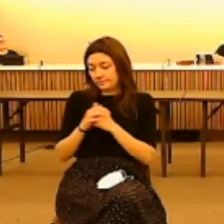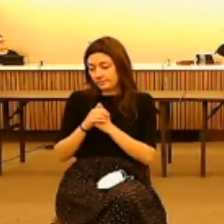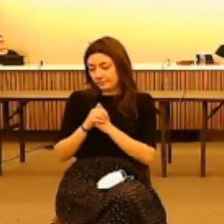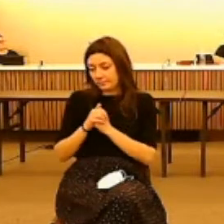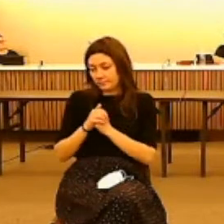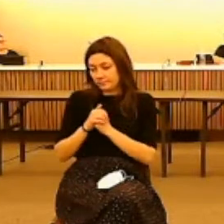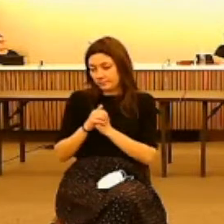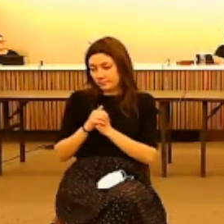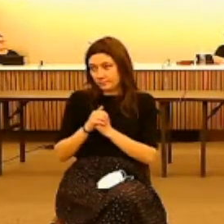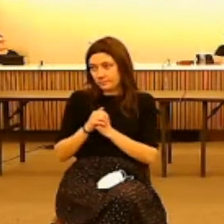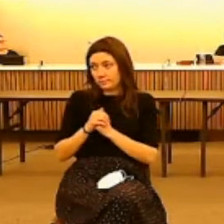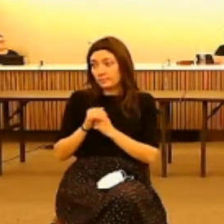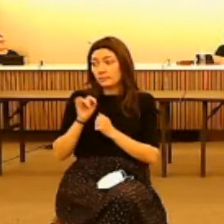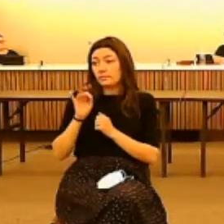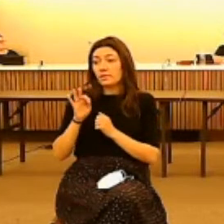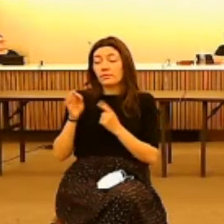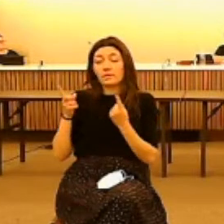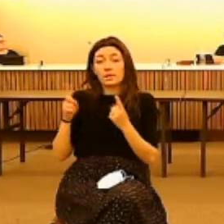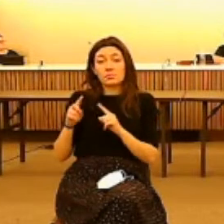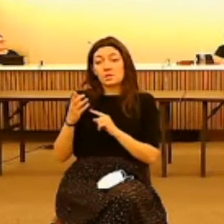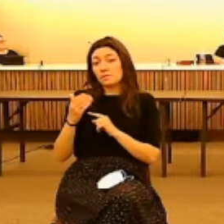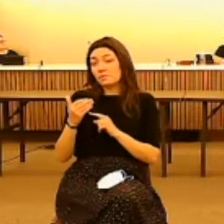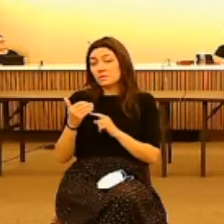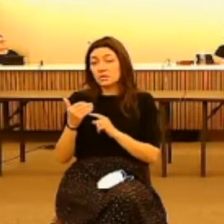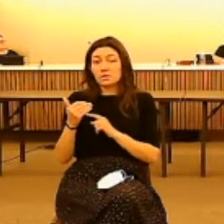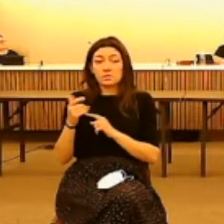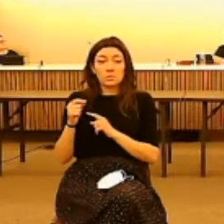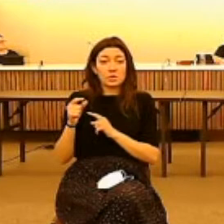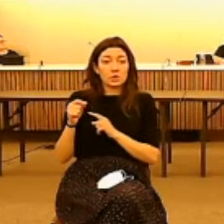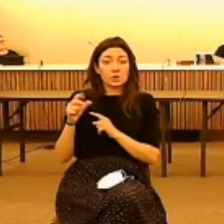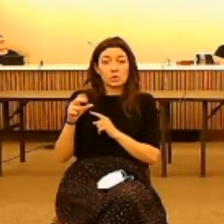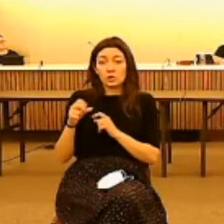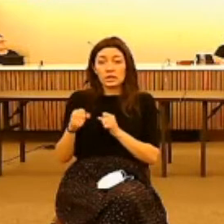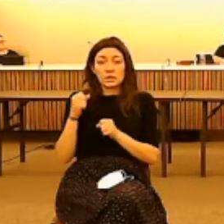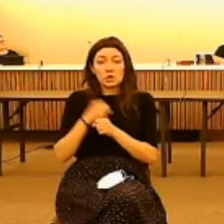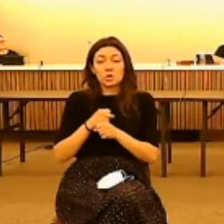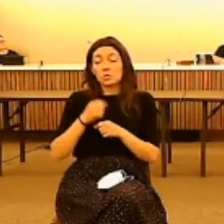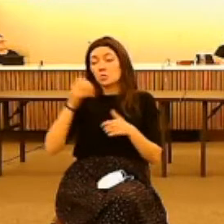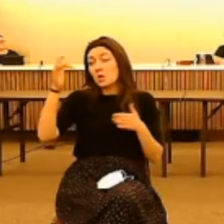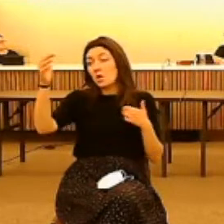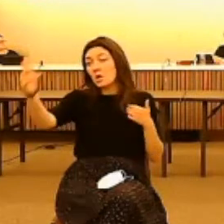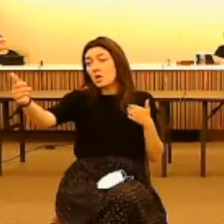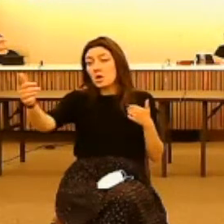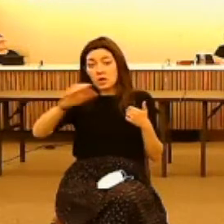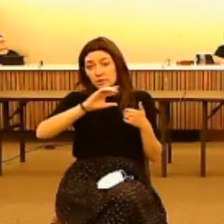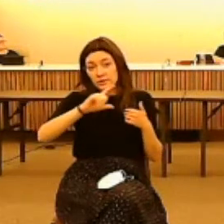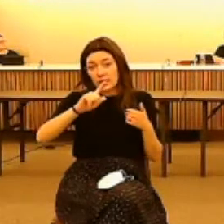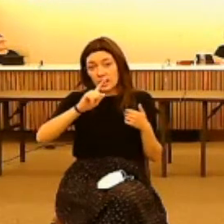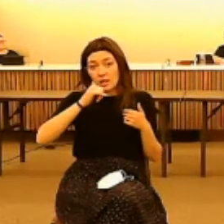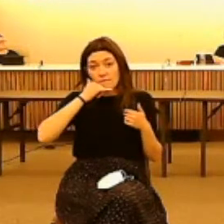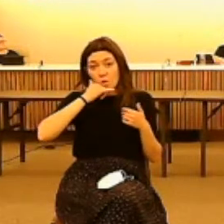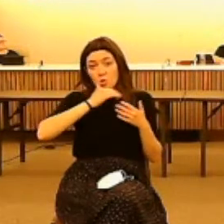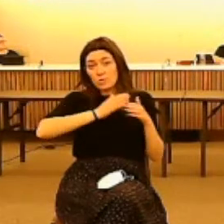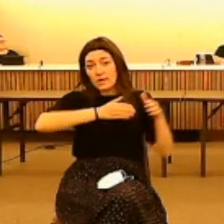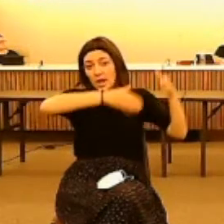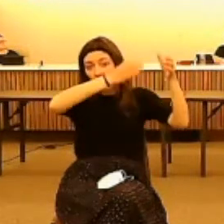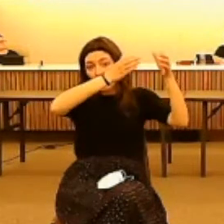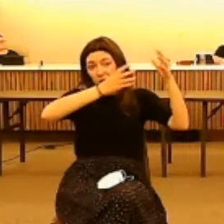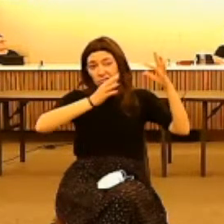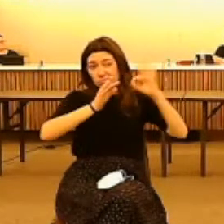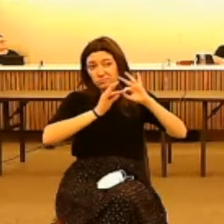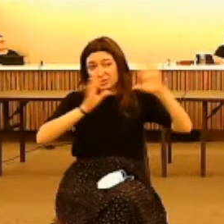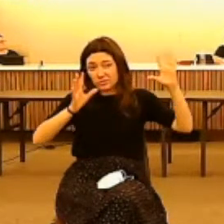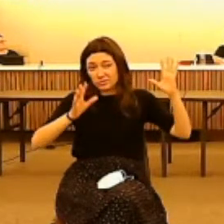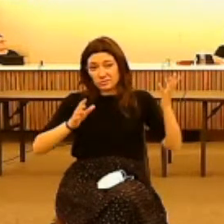if in 15, 30 years, whatever that time limit is, the cell tower is no longer useful and has to